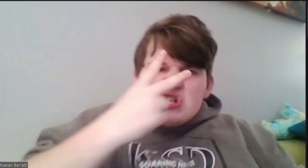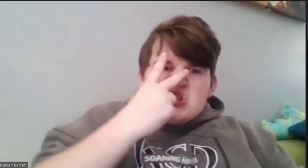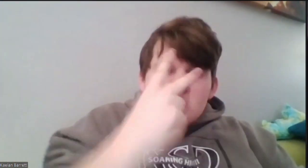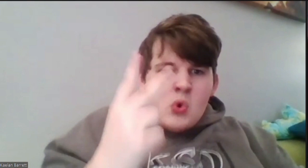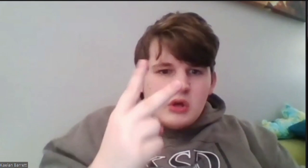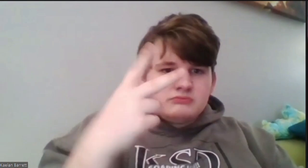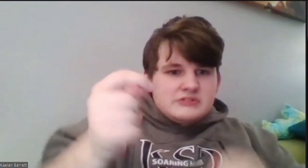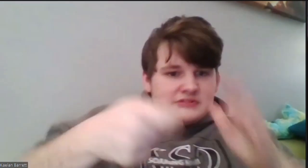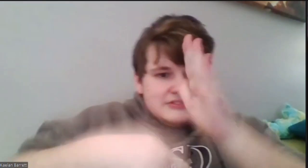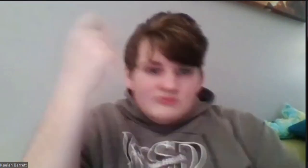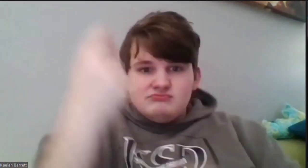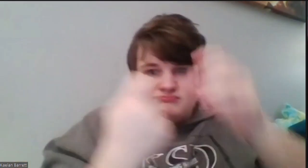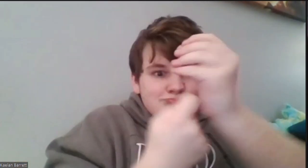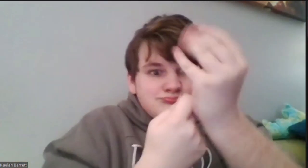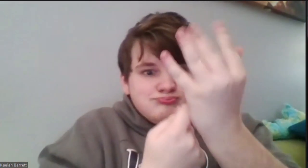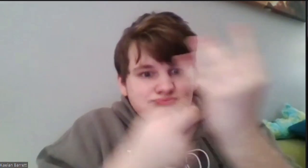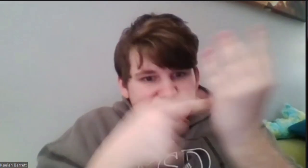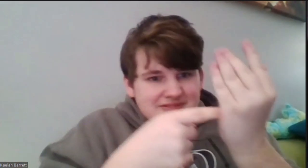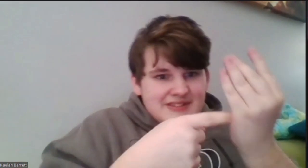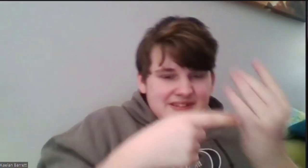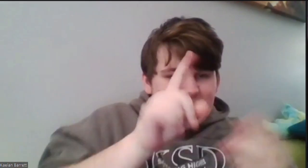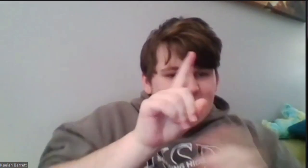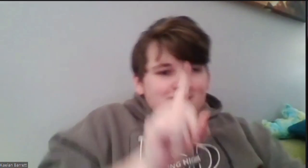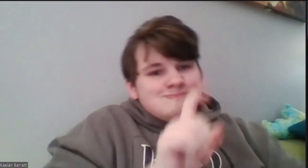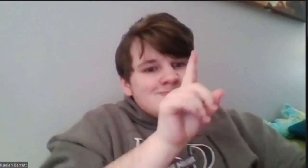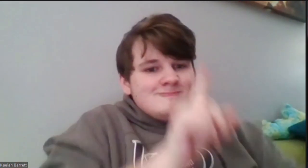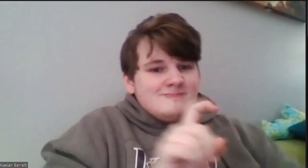And he opened the doors, and it was a match.